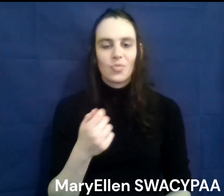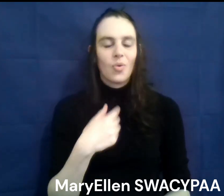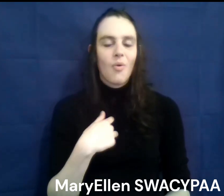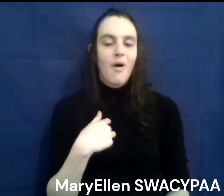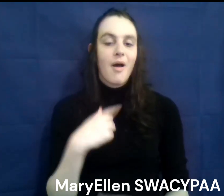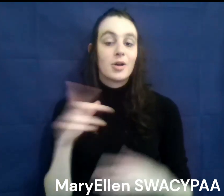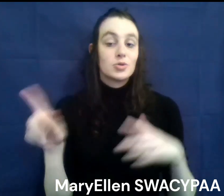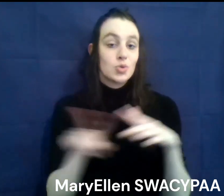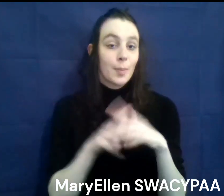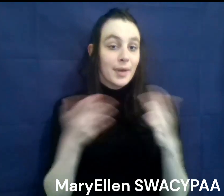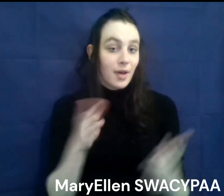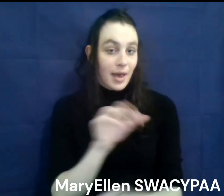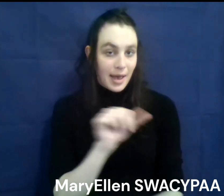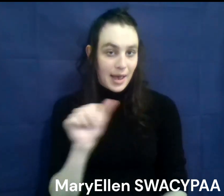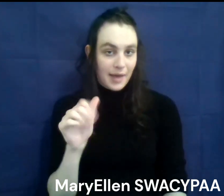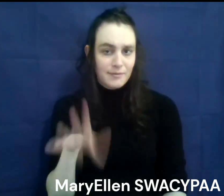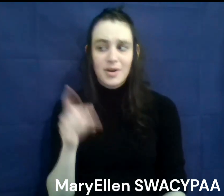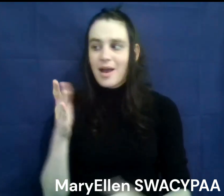really happy woman.